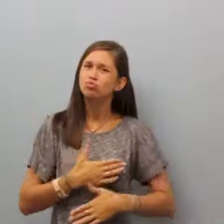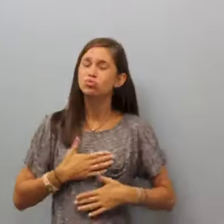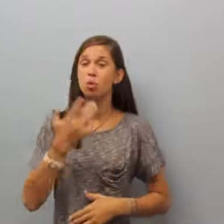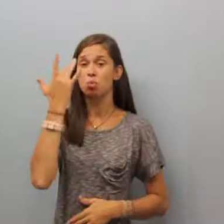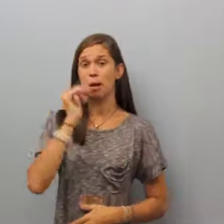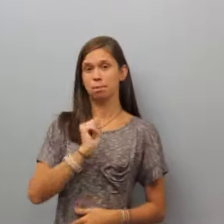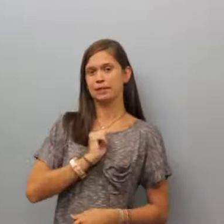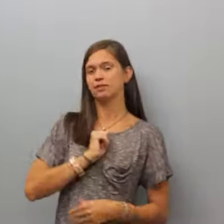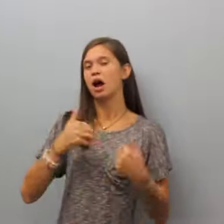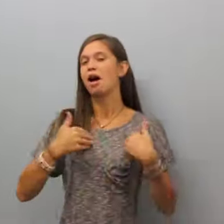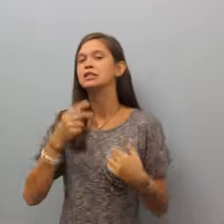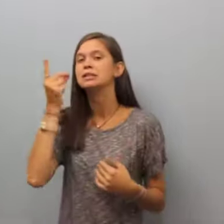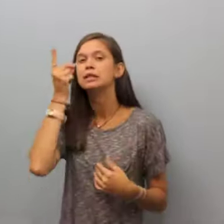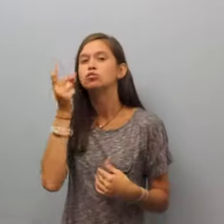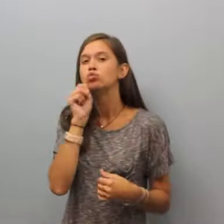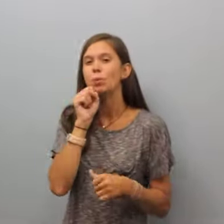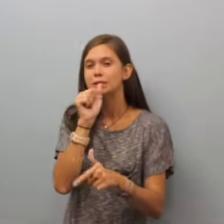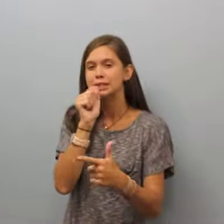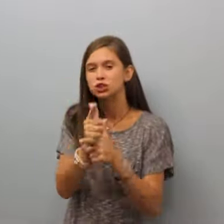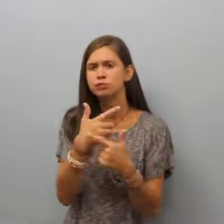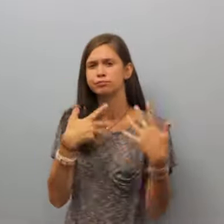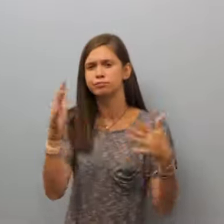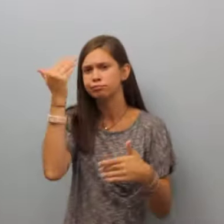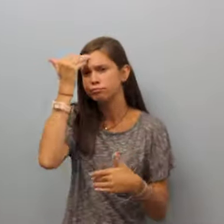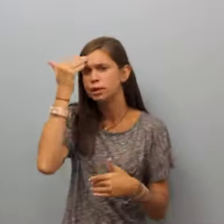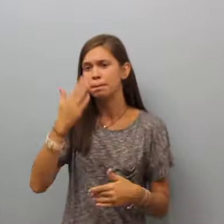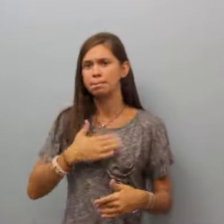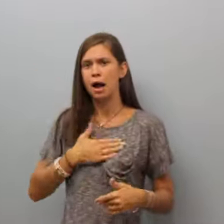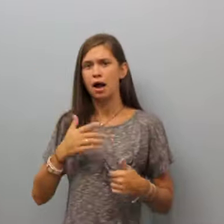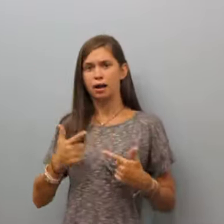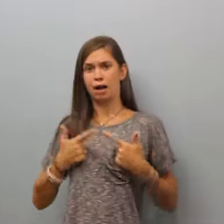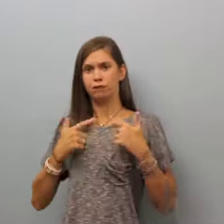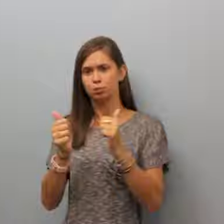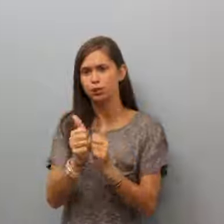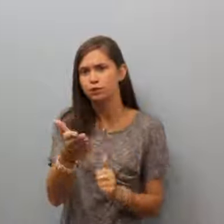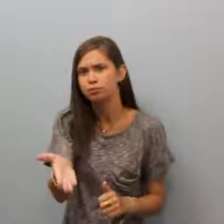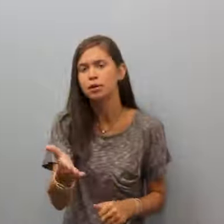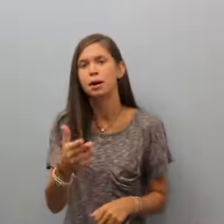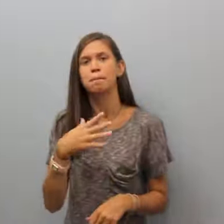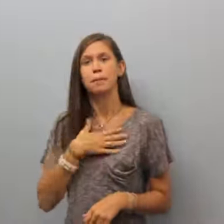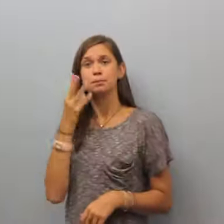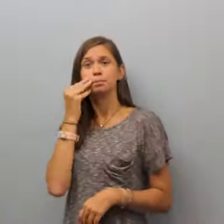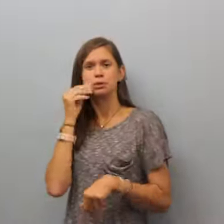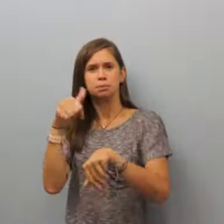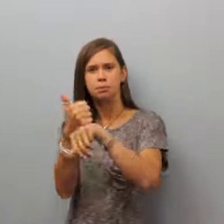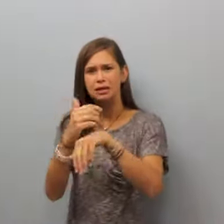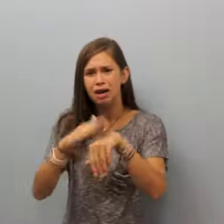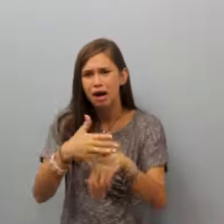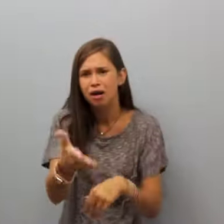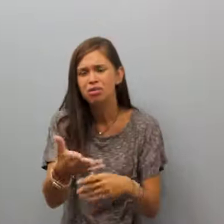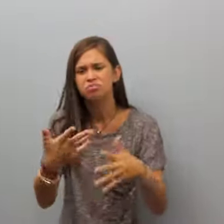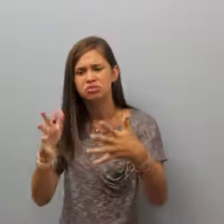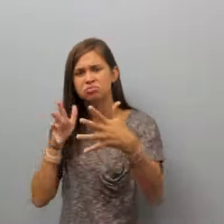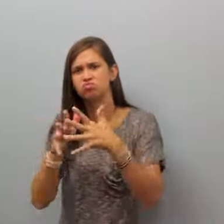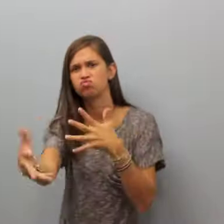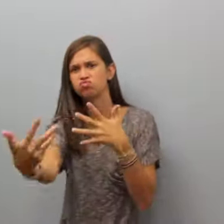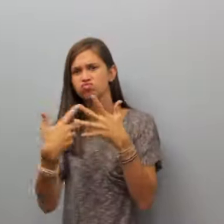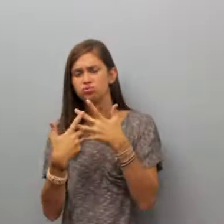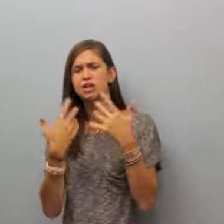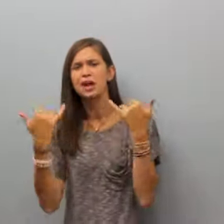She's working at a group home, and she really enjoys the experience. She said, I love it. You know why? Because I actually have